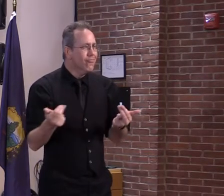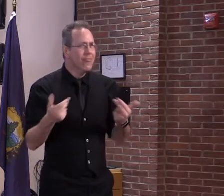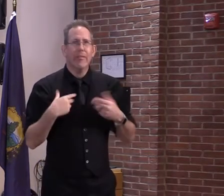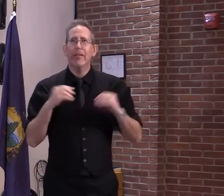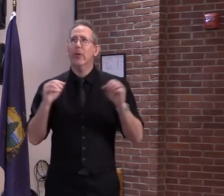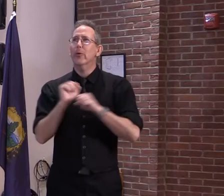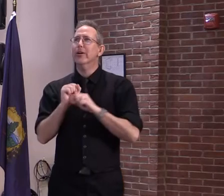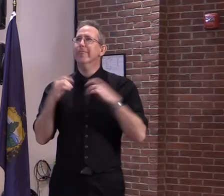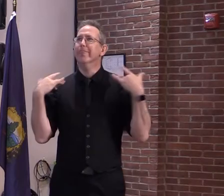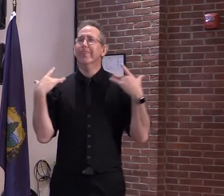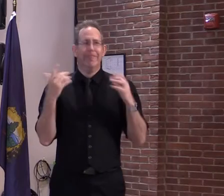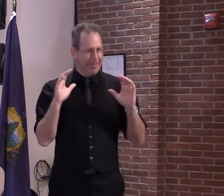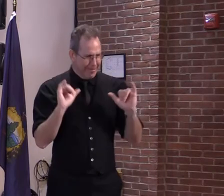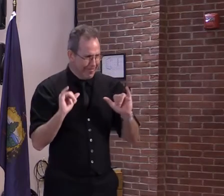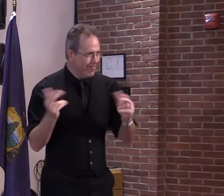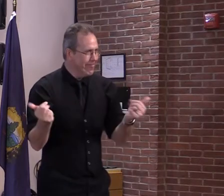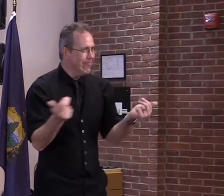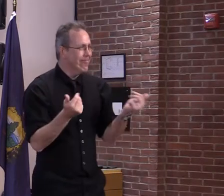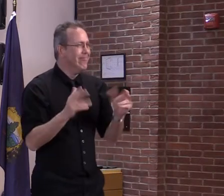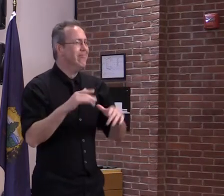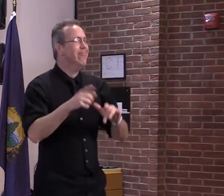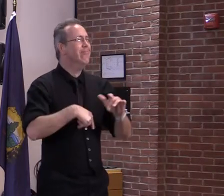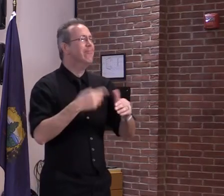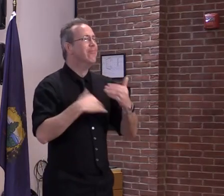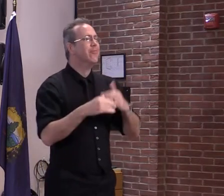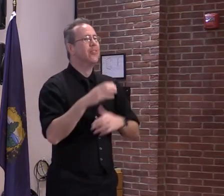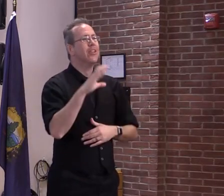Greg Lamoureux, County Courier.